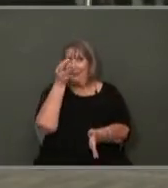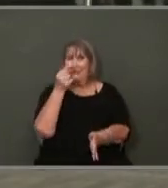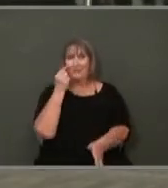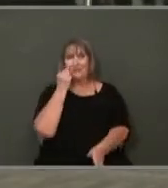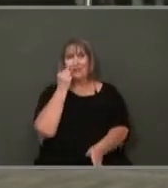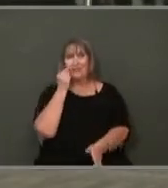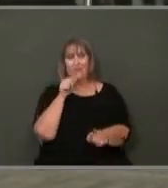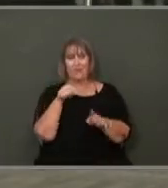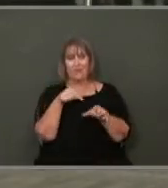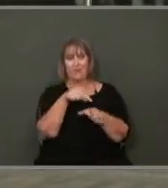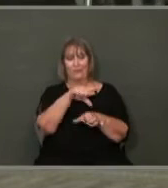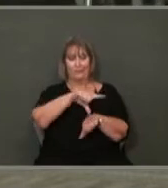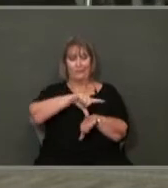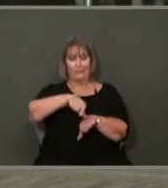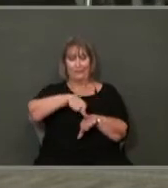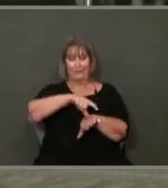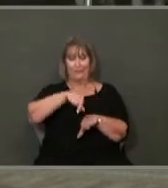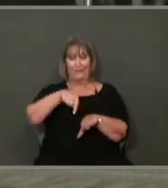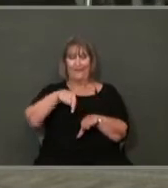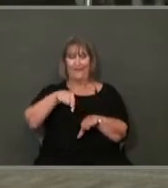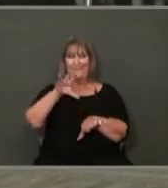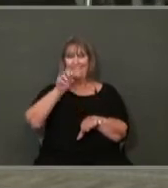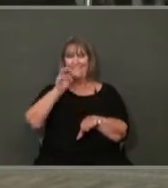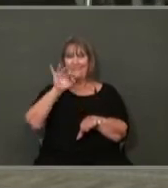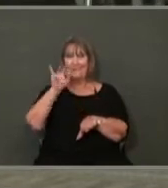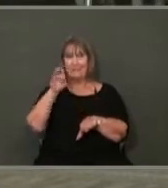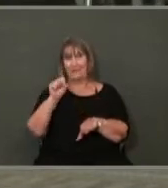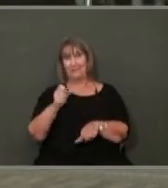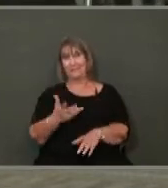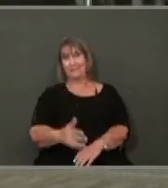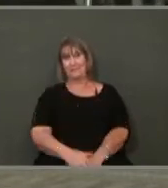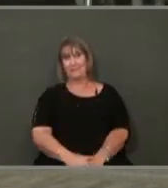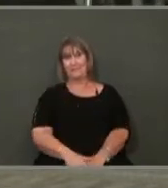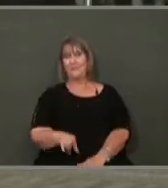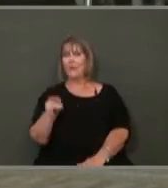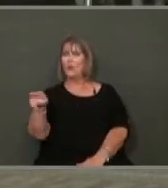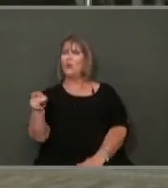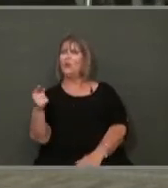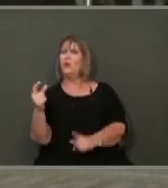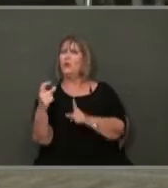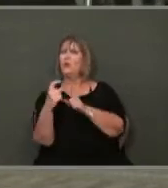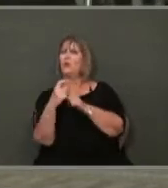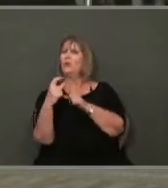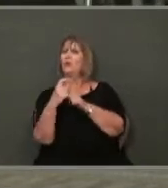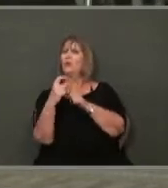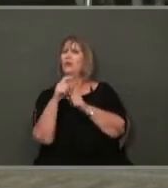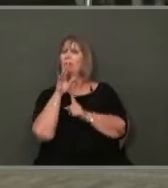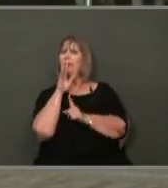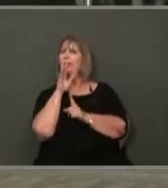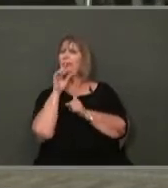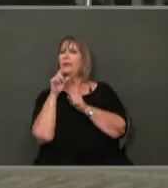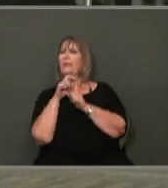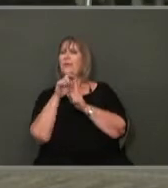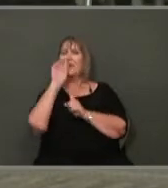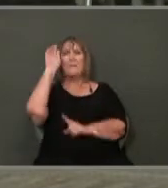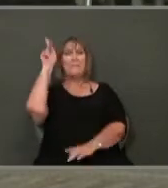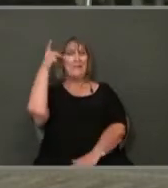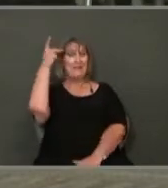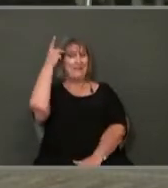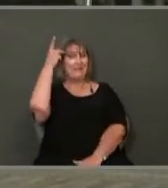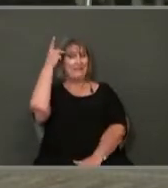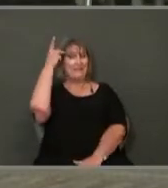the choice we're having to make. It's a choice I'm not taking very lightly. And you use the word political. You're right. I